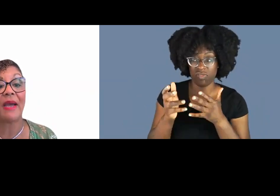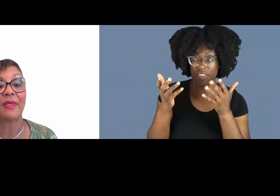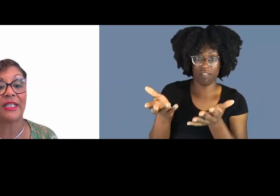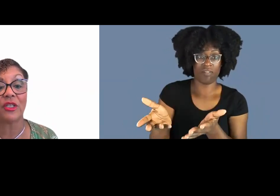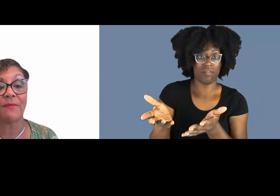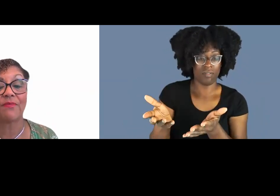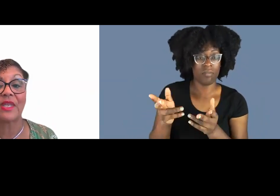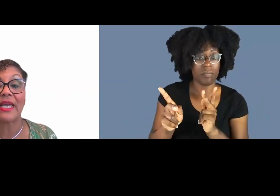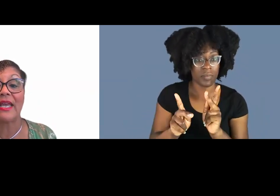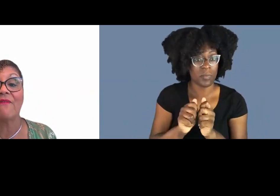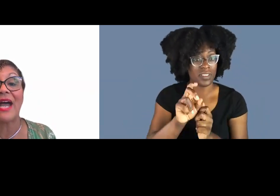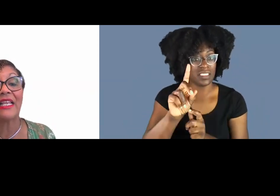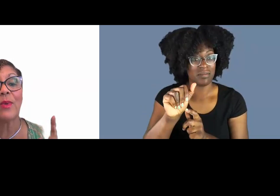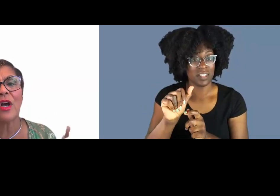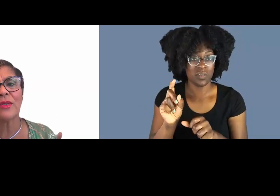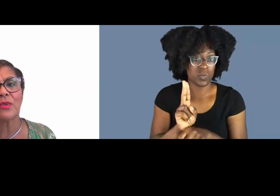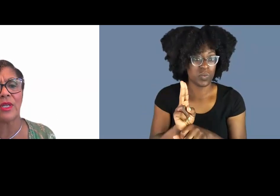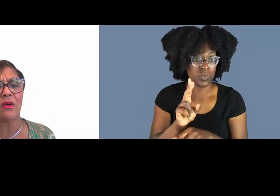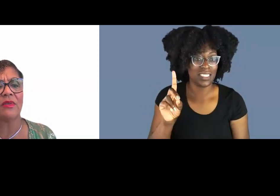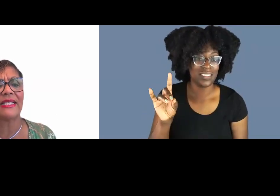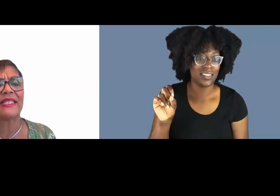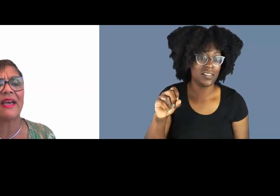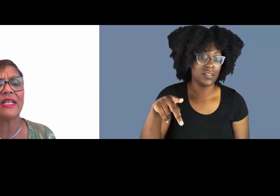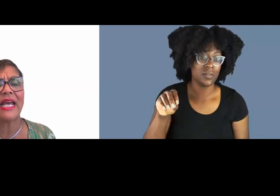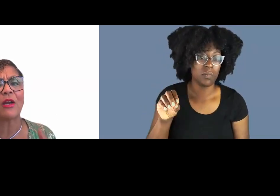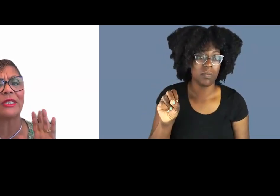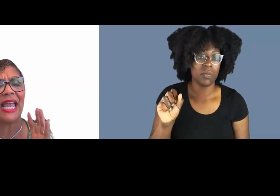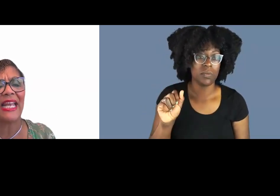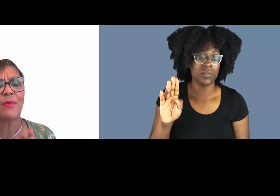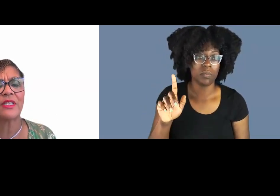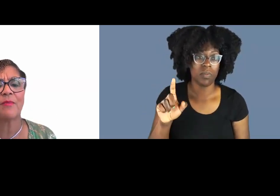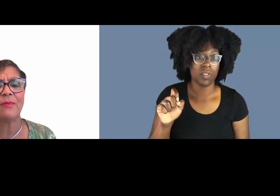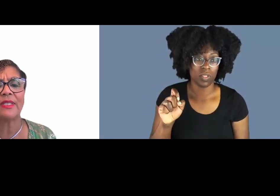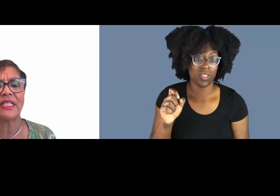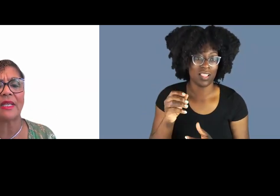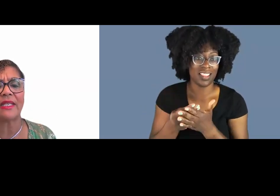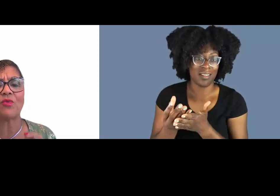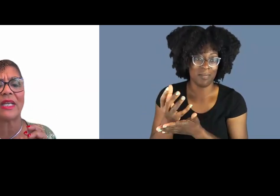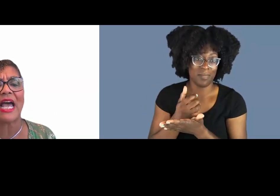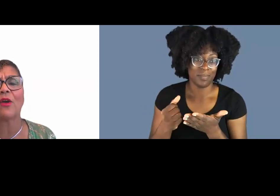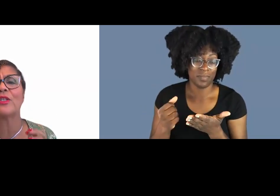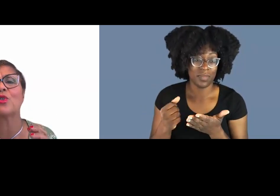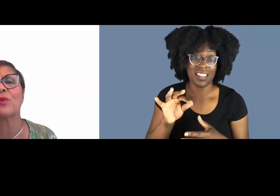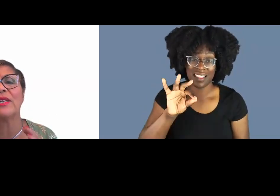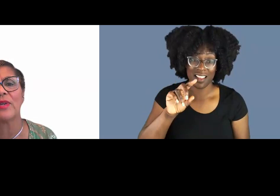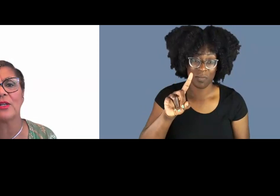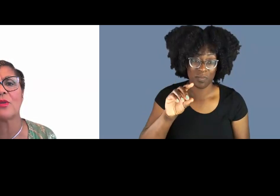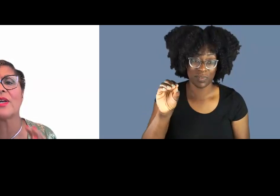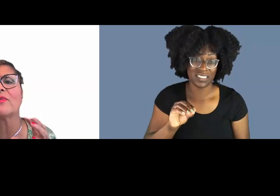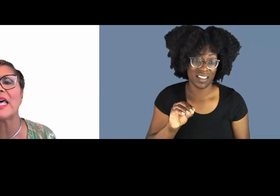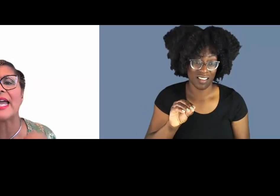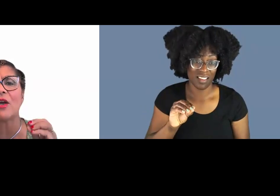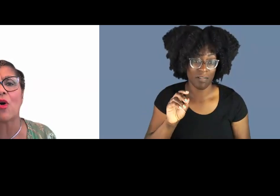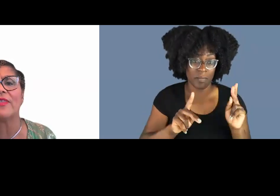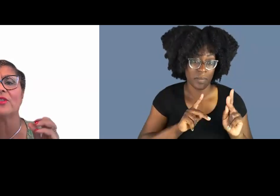minority population. Finally, we also know that 79, almost 80% of people with disabilities rely on screen readers. So